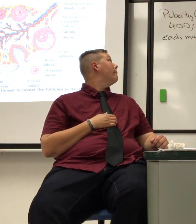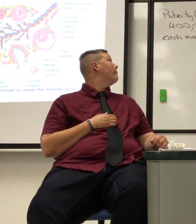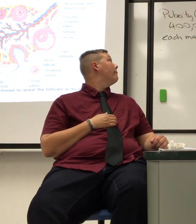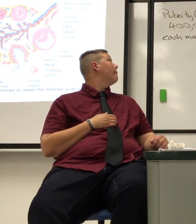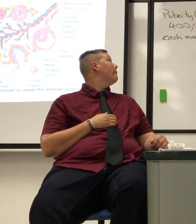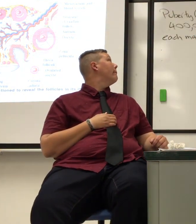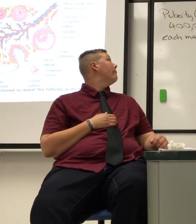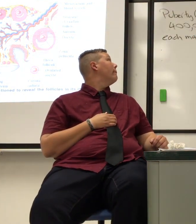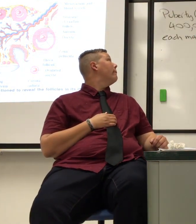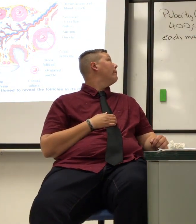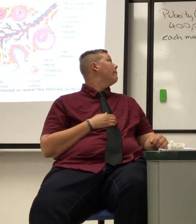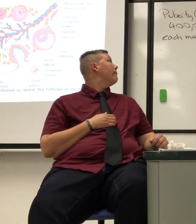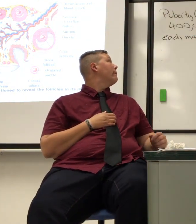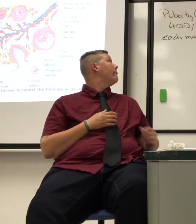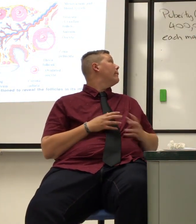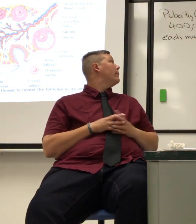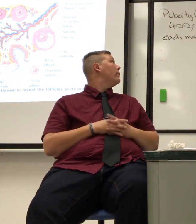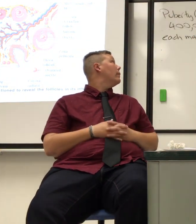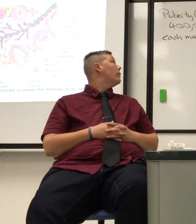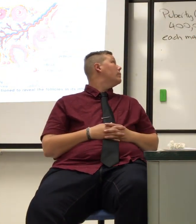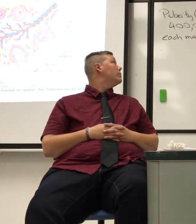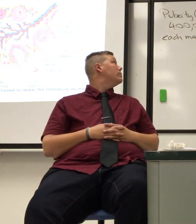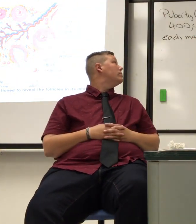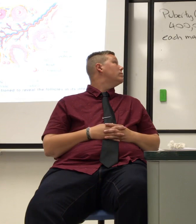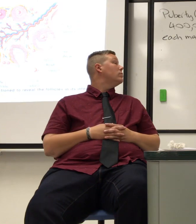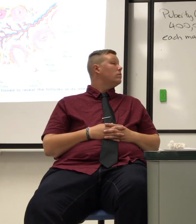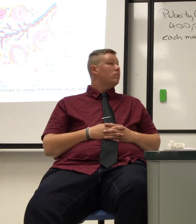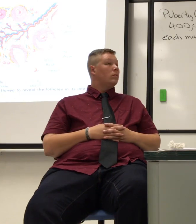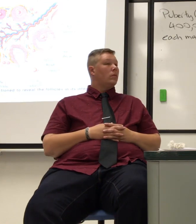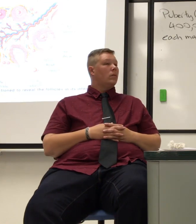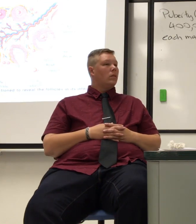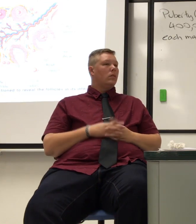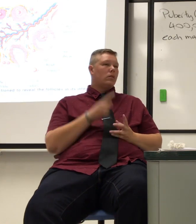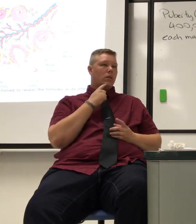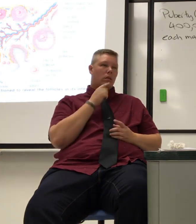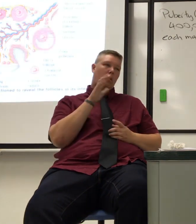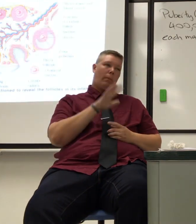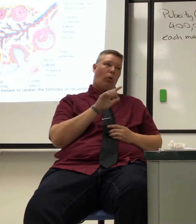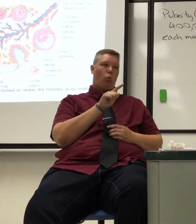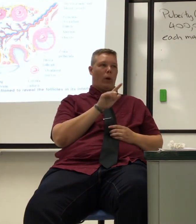menstrual cycle, which is about 28 days,